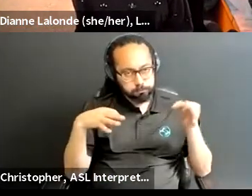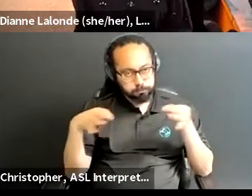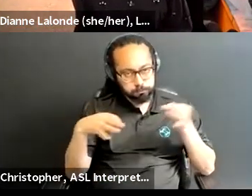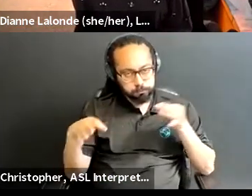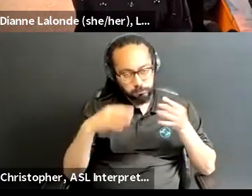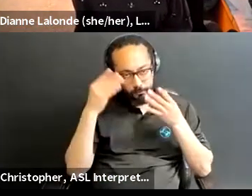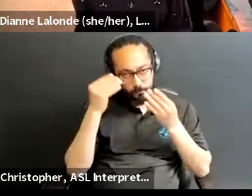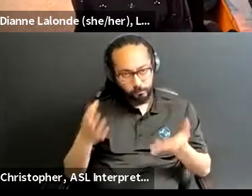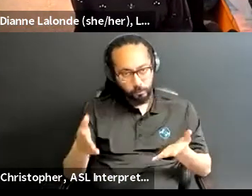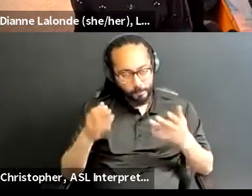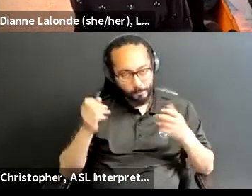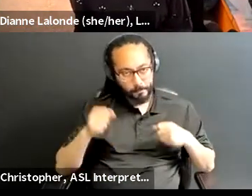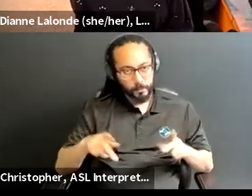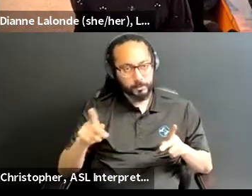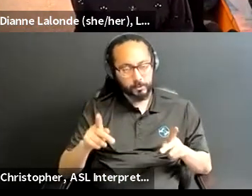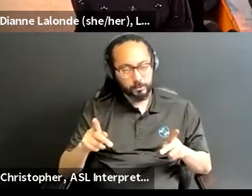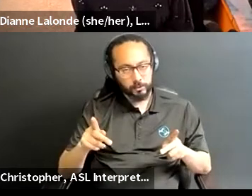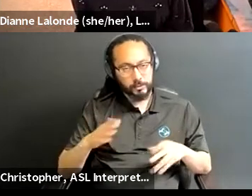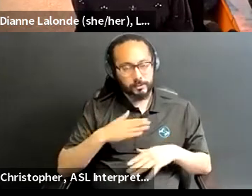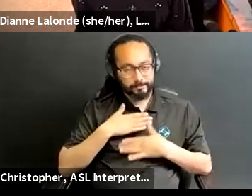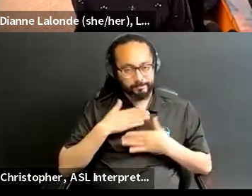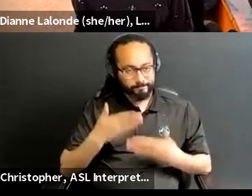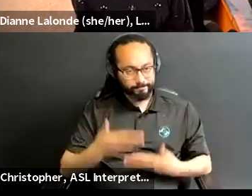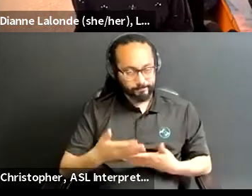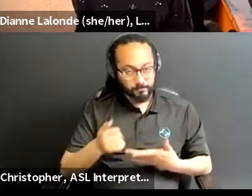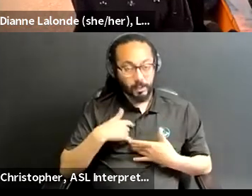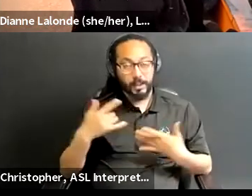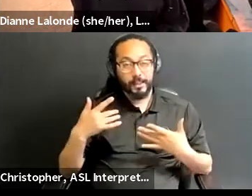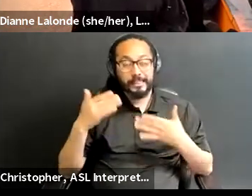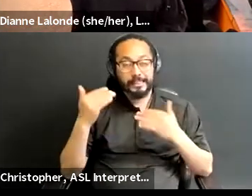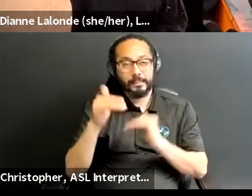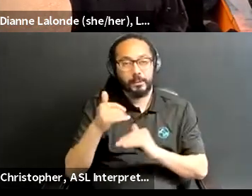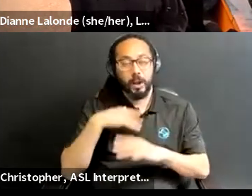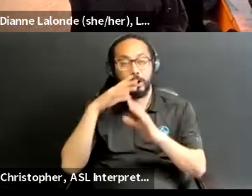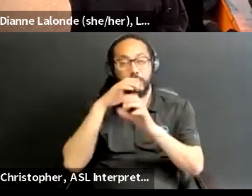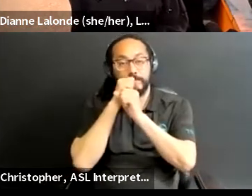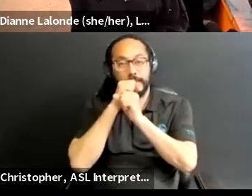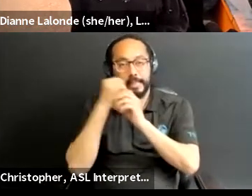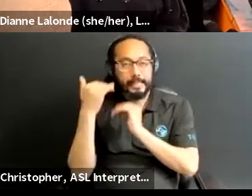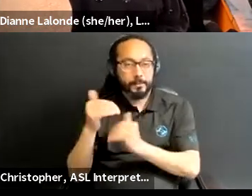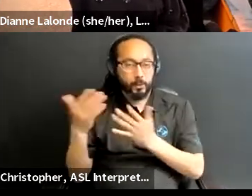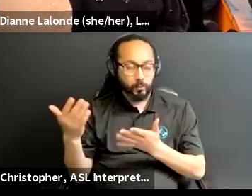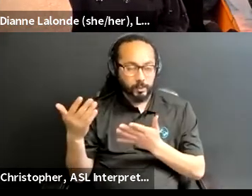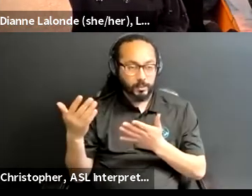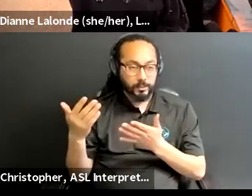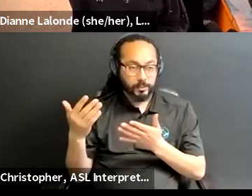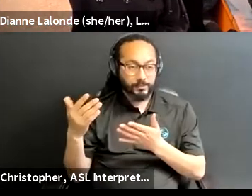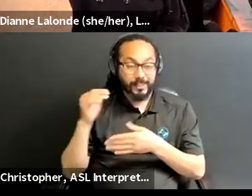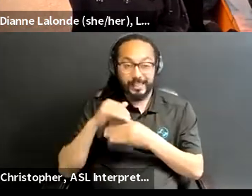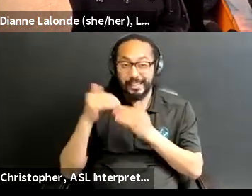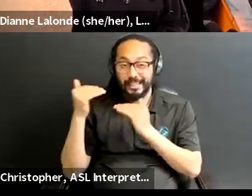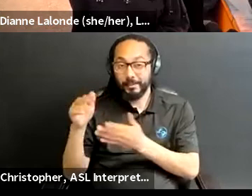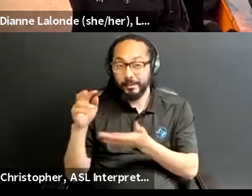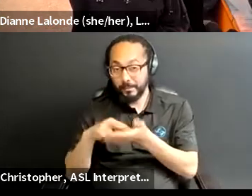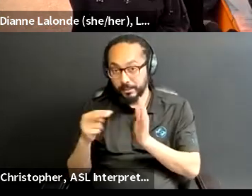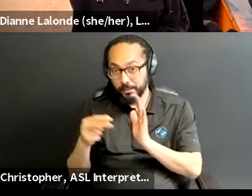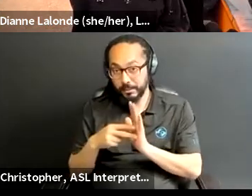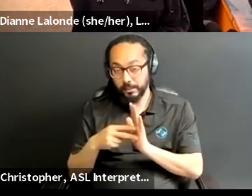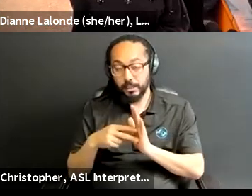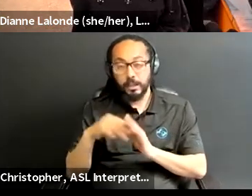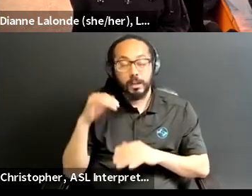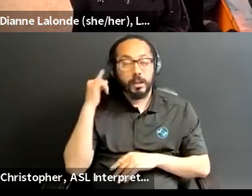around what are the limits to our confidentiality. And clearly within those limits are certainly if anybody under